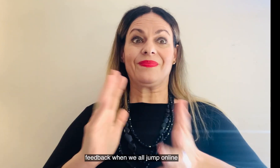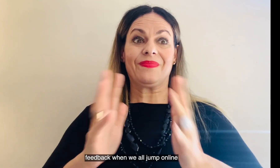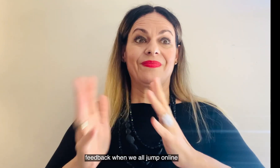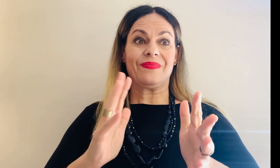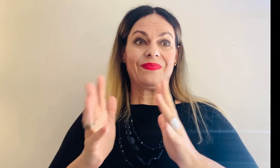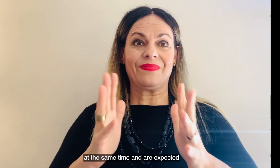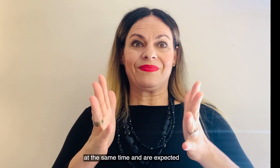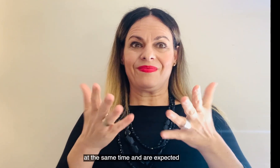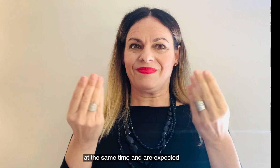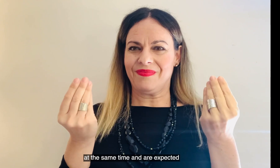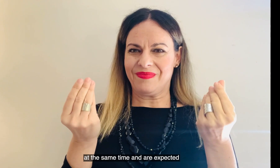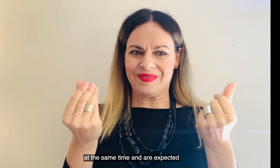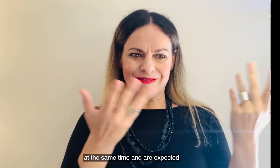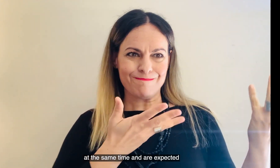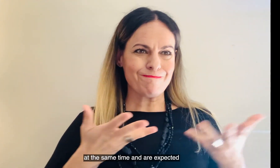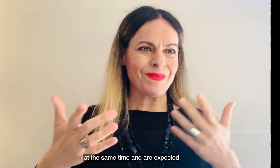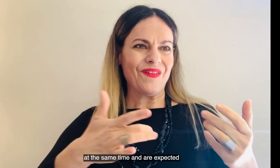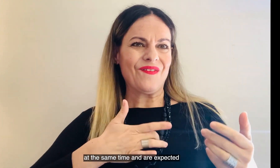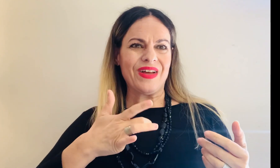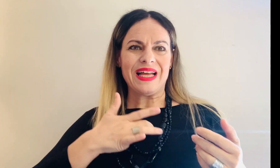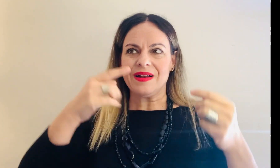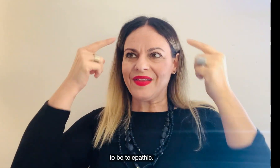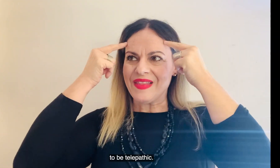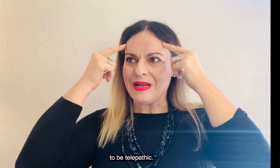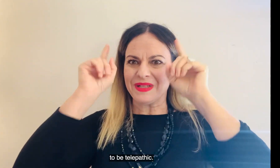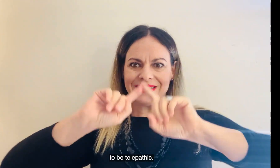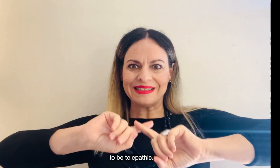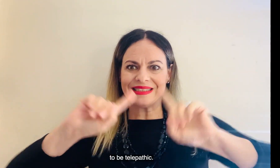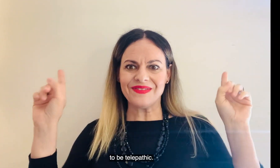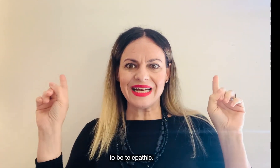all jump online at the same time and are expected to be telepathic?